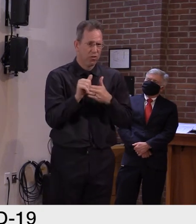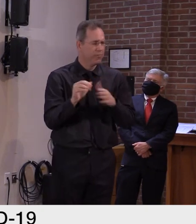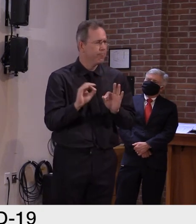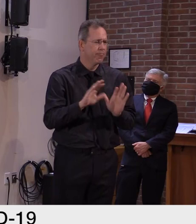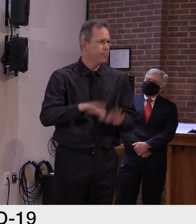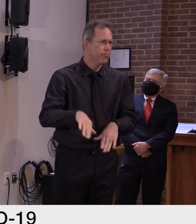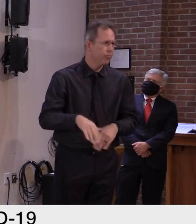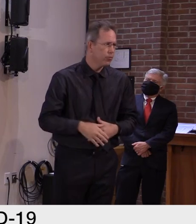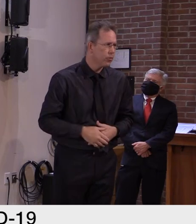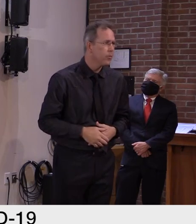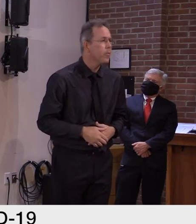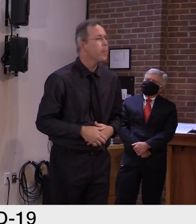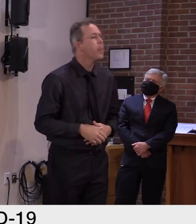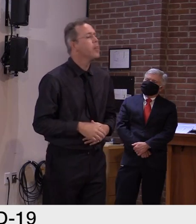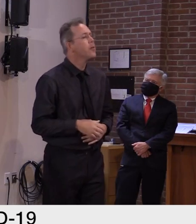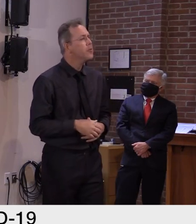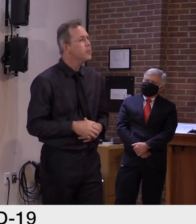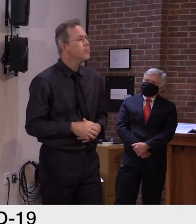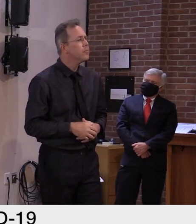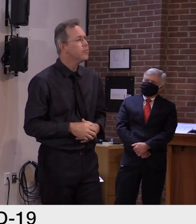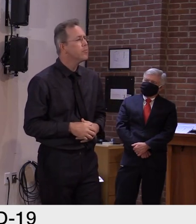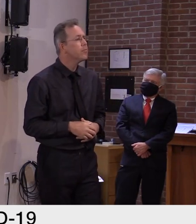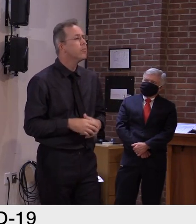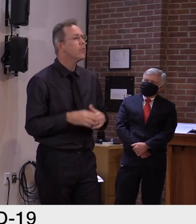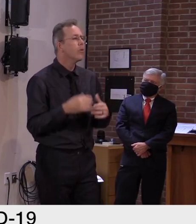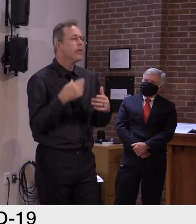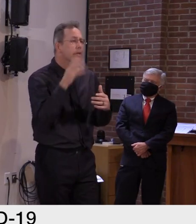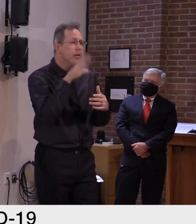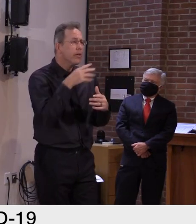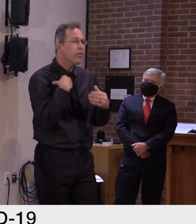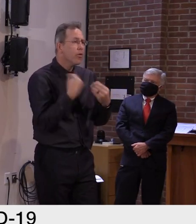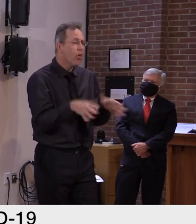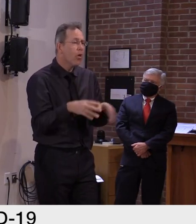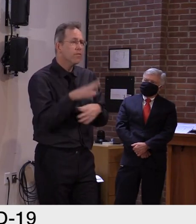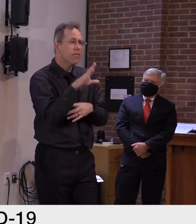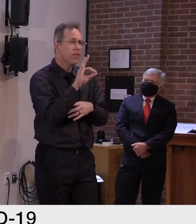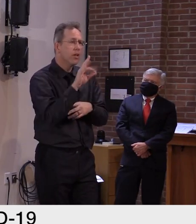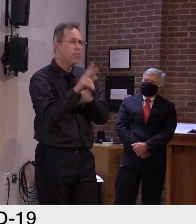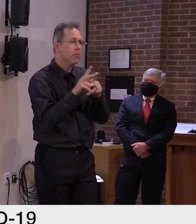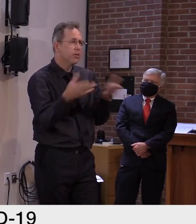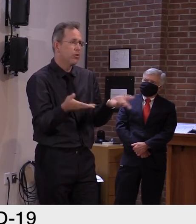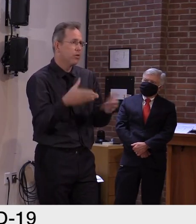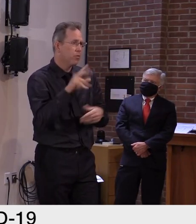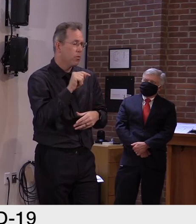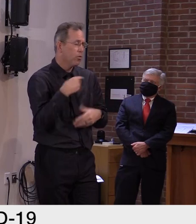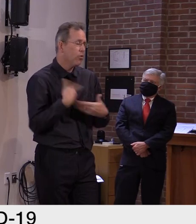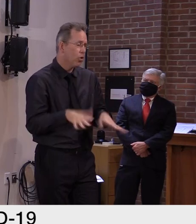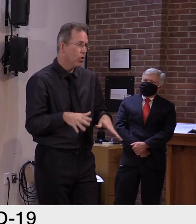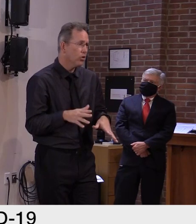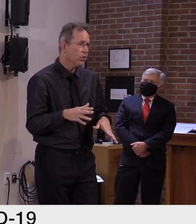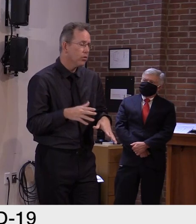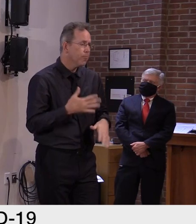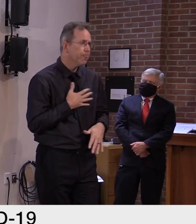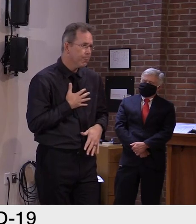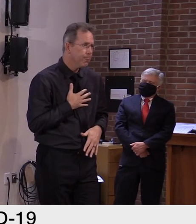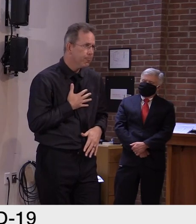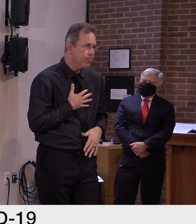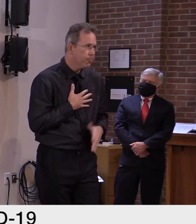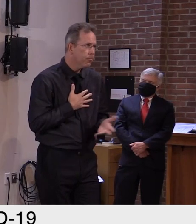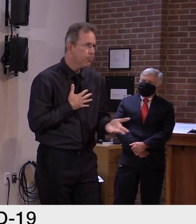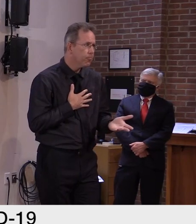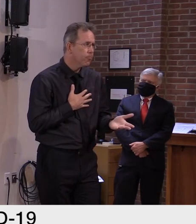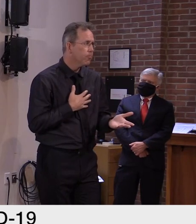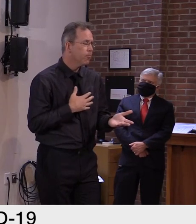But again, we've lost 59 lives have been lost due to the pandemic, and that's